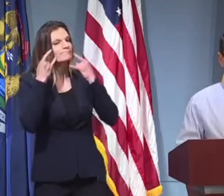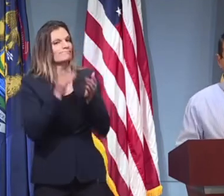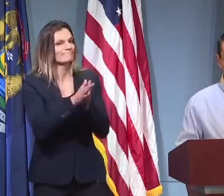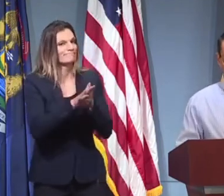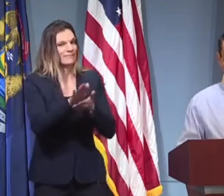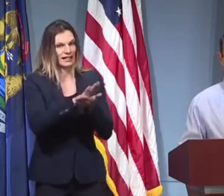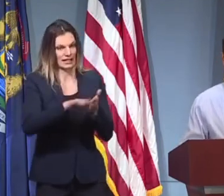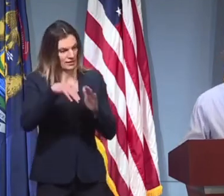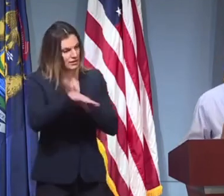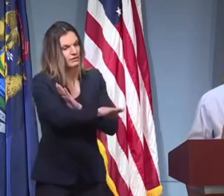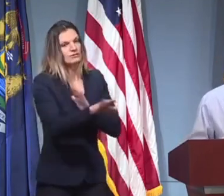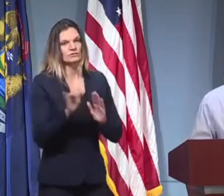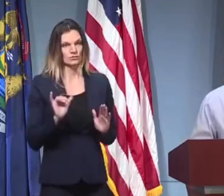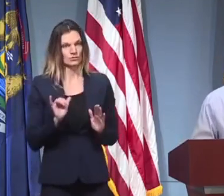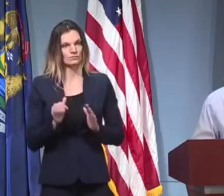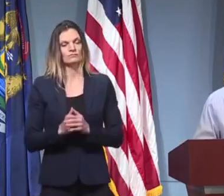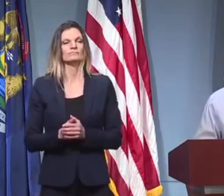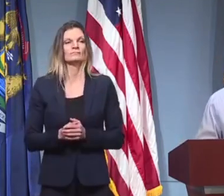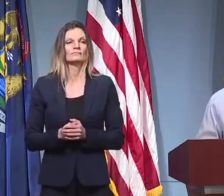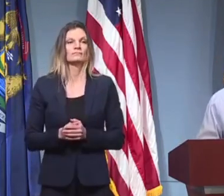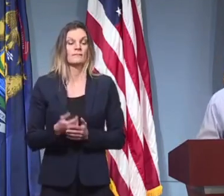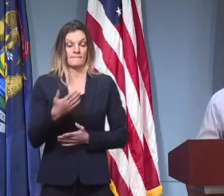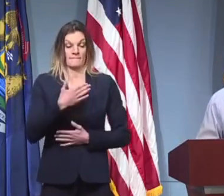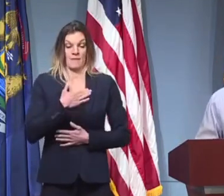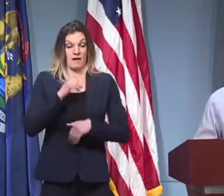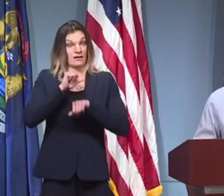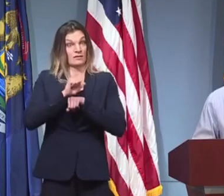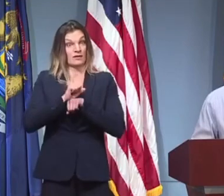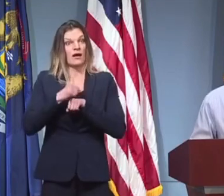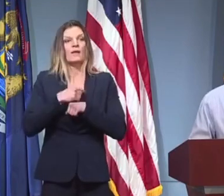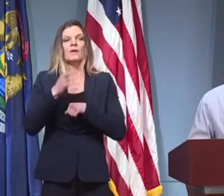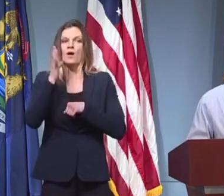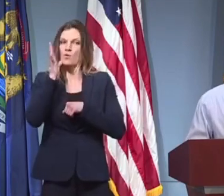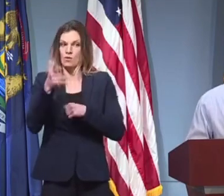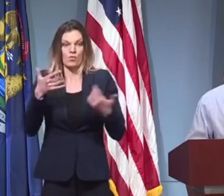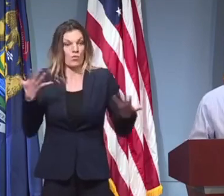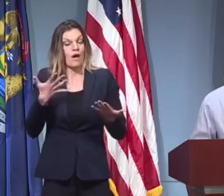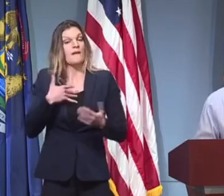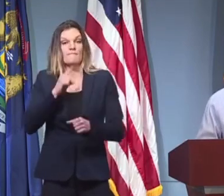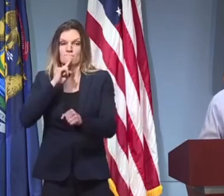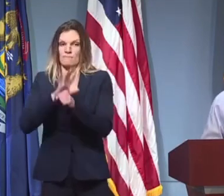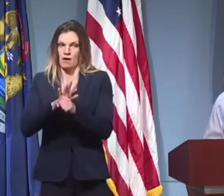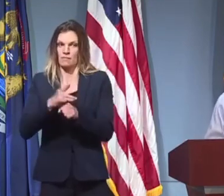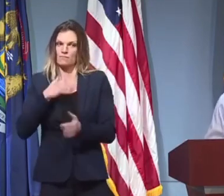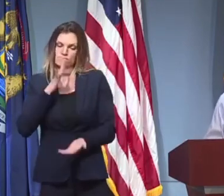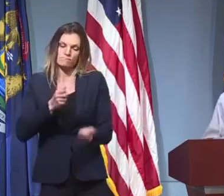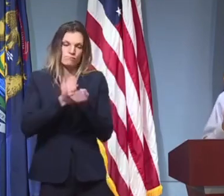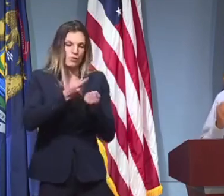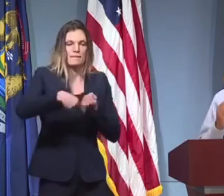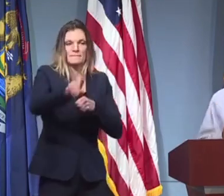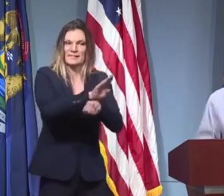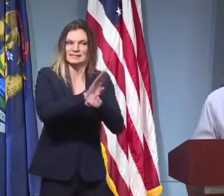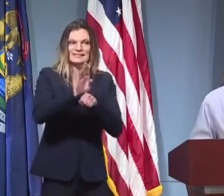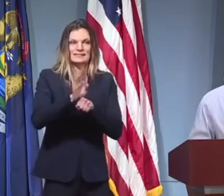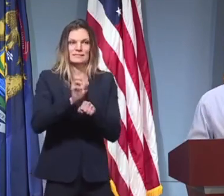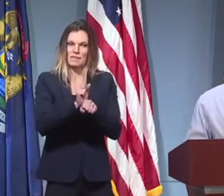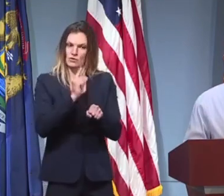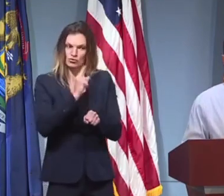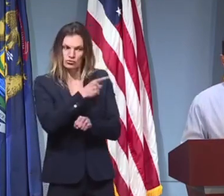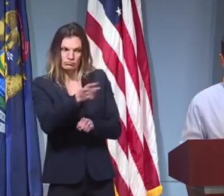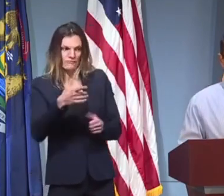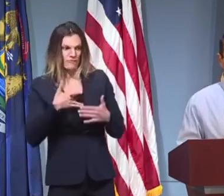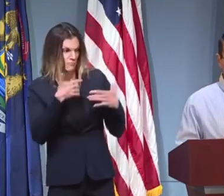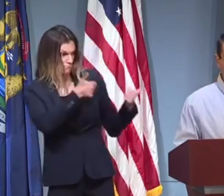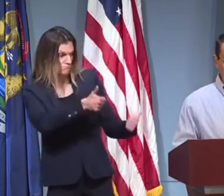Workplace Safety Director, I will work to ensure that businesses have the resources and tools necessary to meet these requirements. We'll provide updates as the science